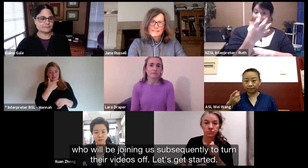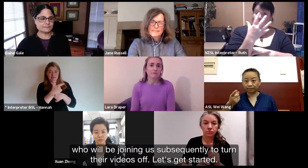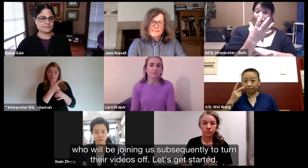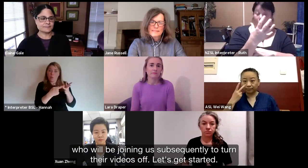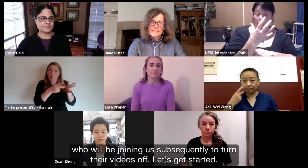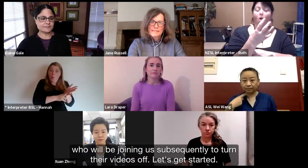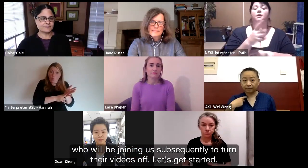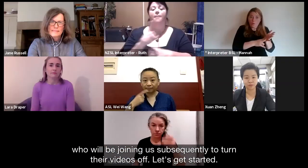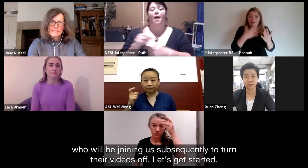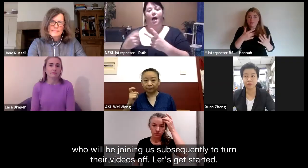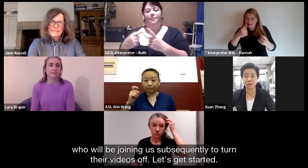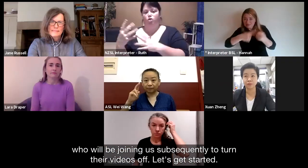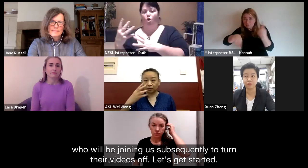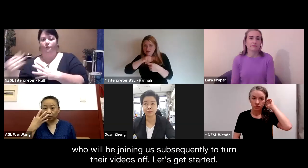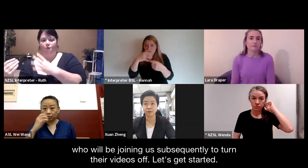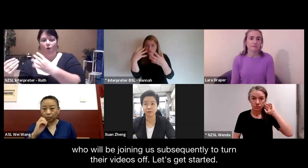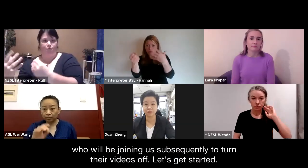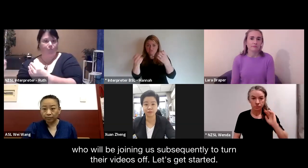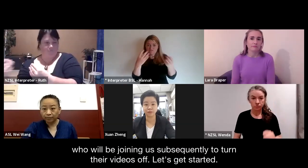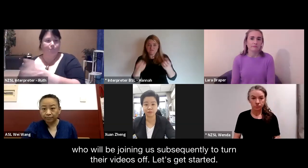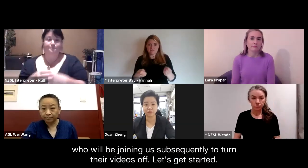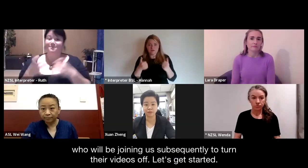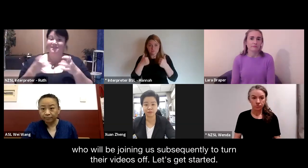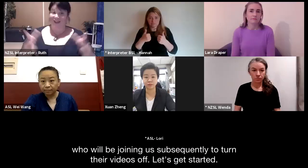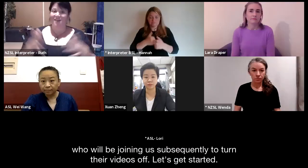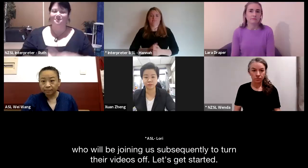to turn their videos off. Let's get started.